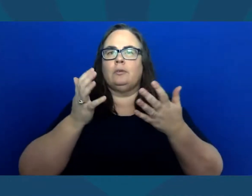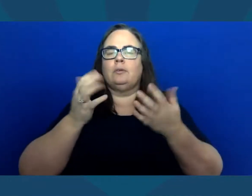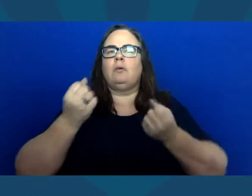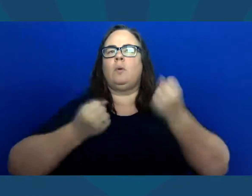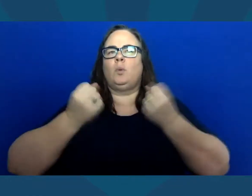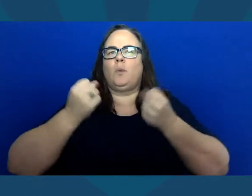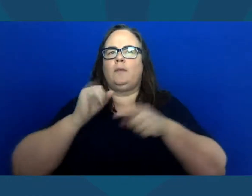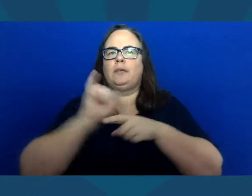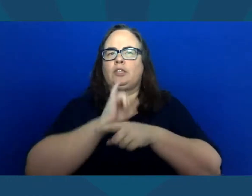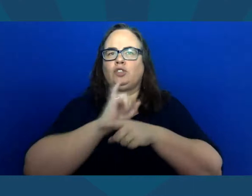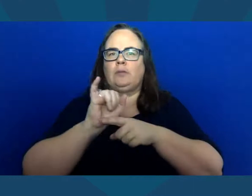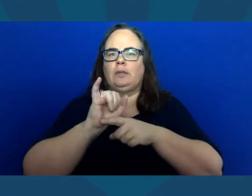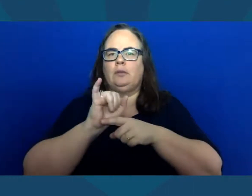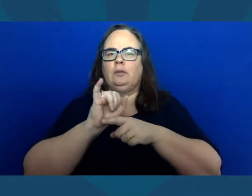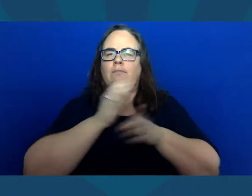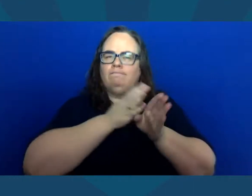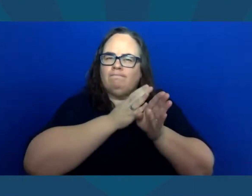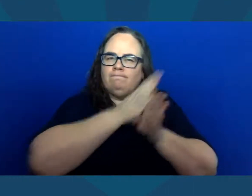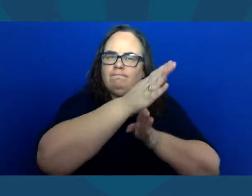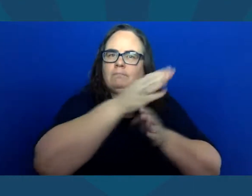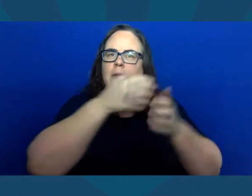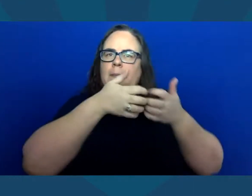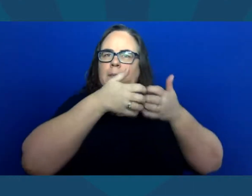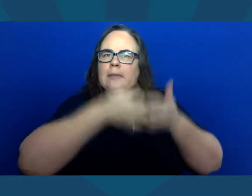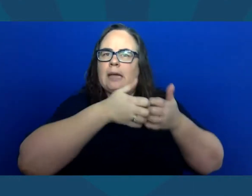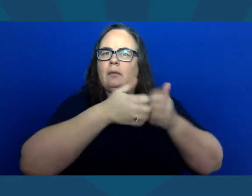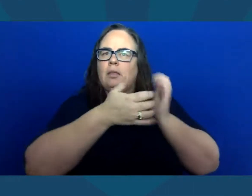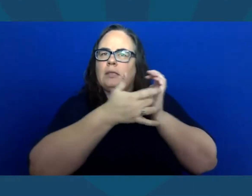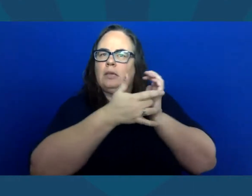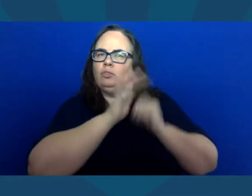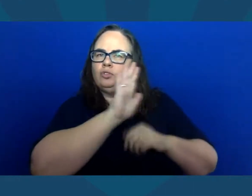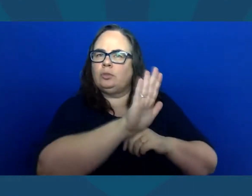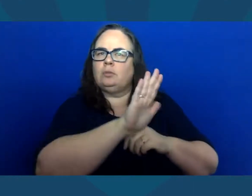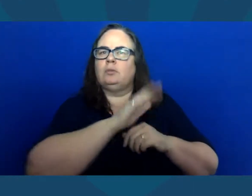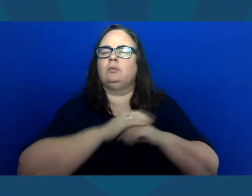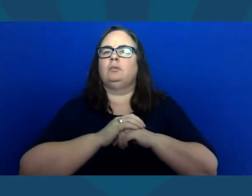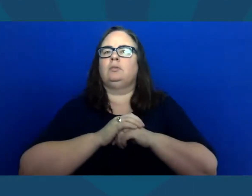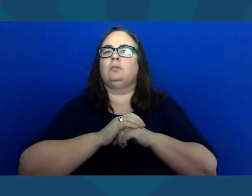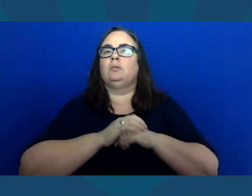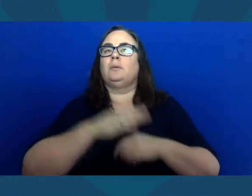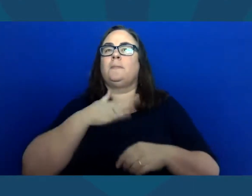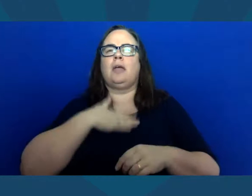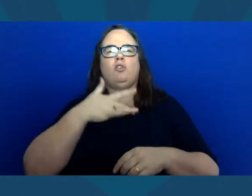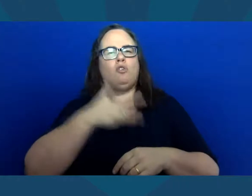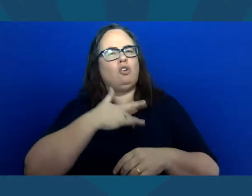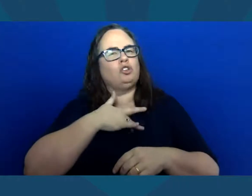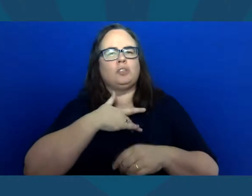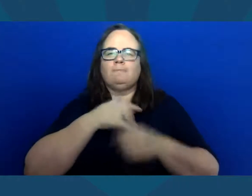I spent my career in the automotive industry on the mechanical and technological